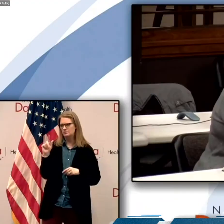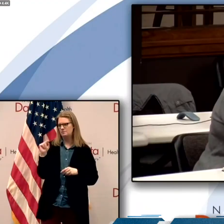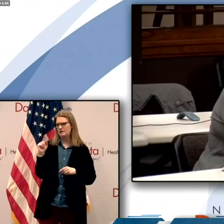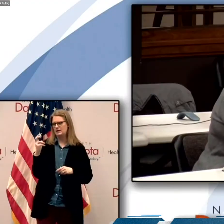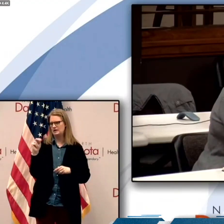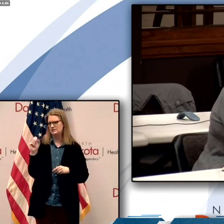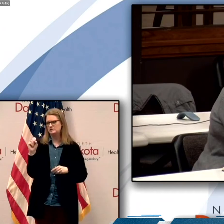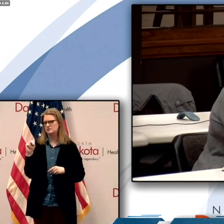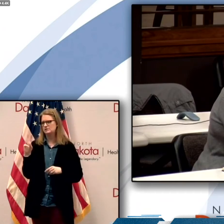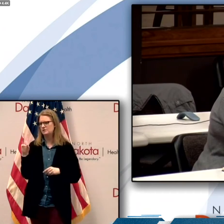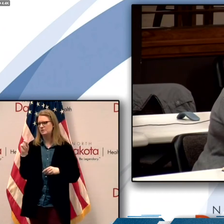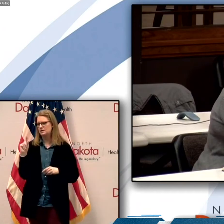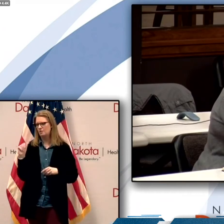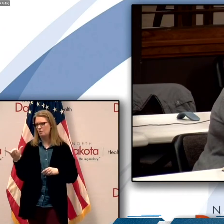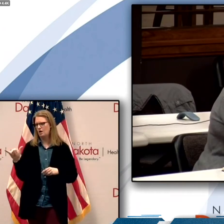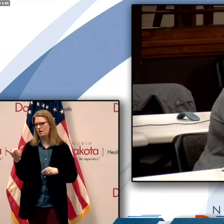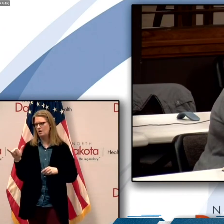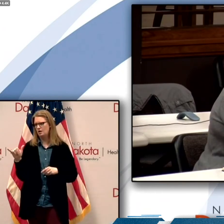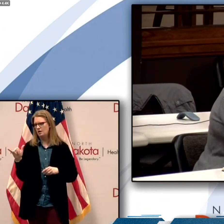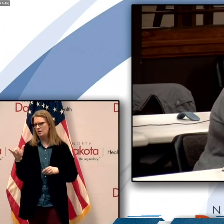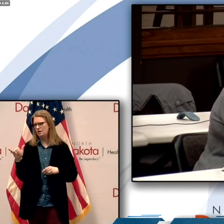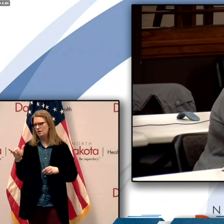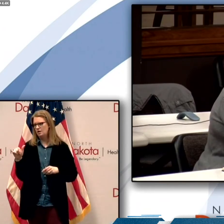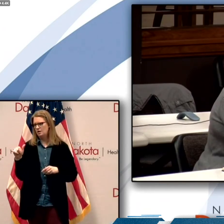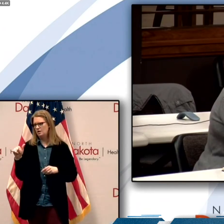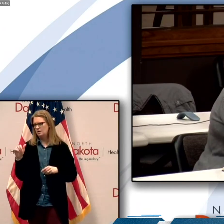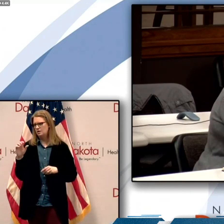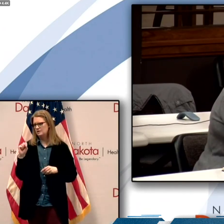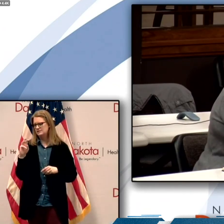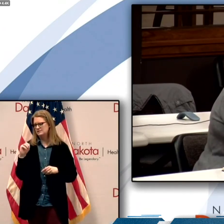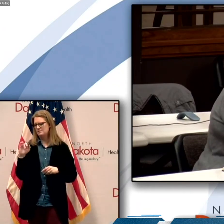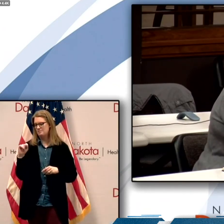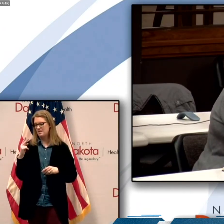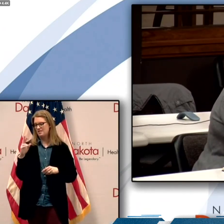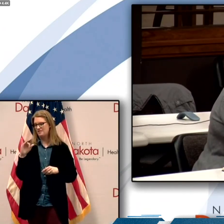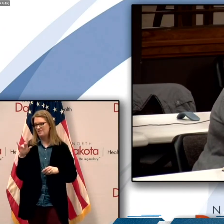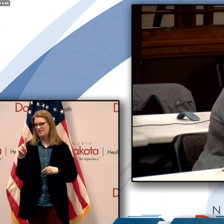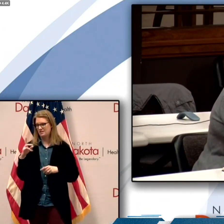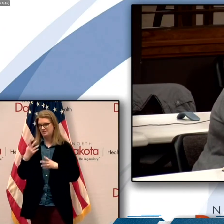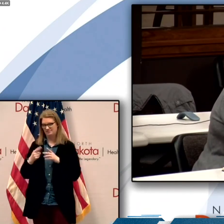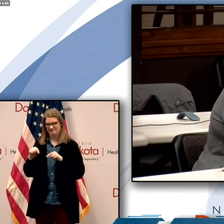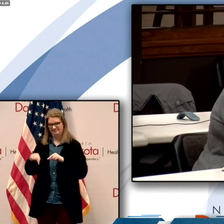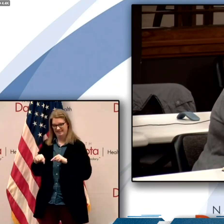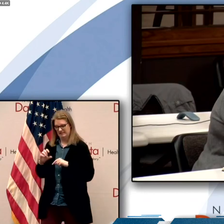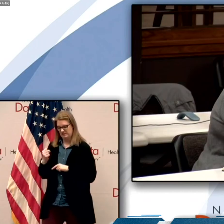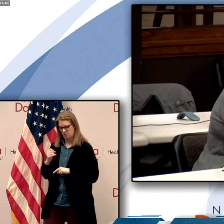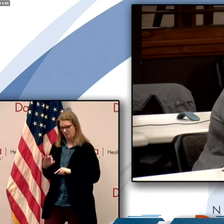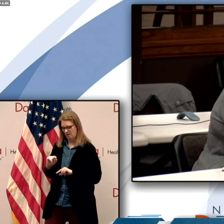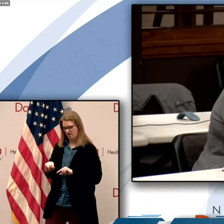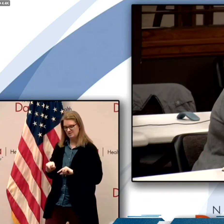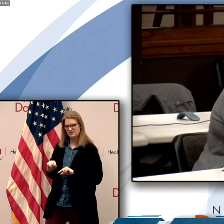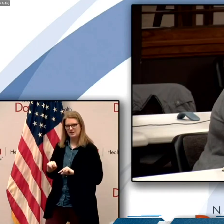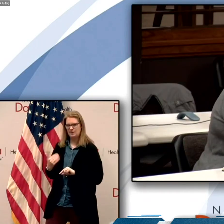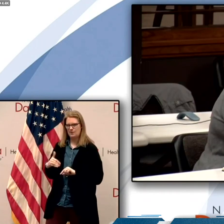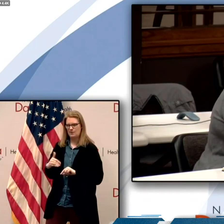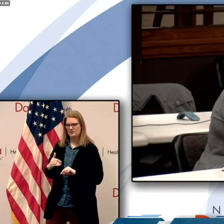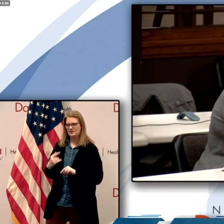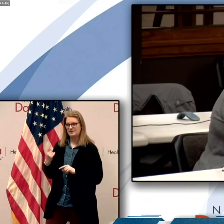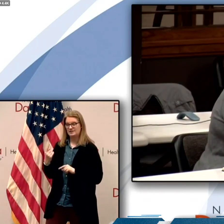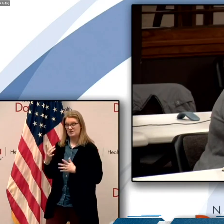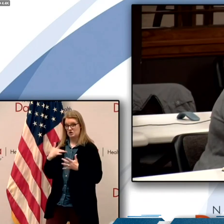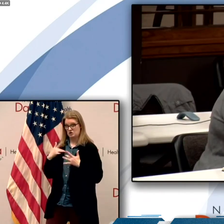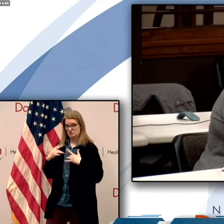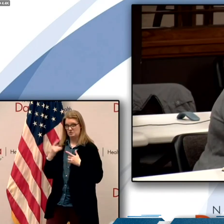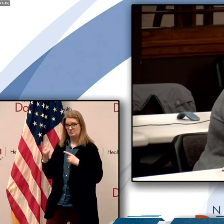In WDAY, given what is happening at the Smithfield plant in Sioux Falls, is there a concern something similar could